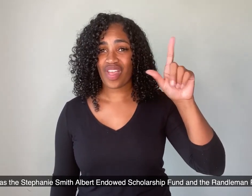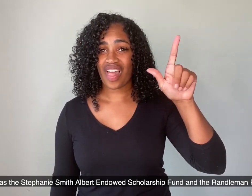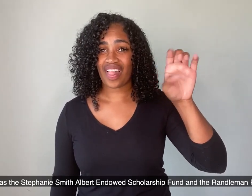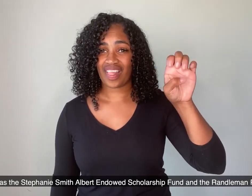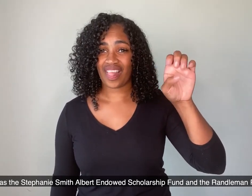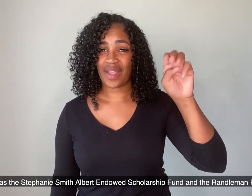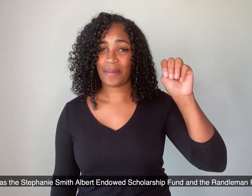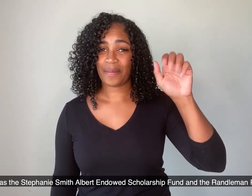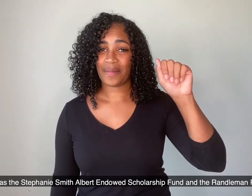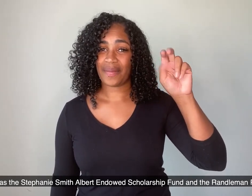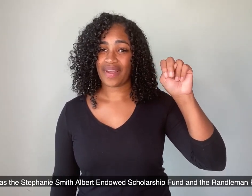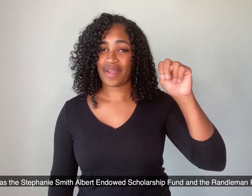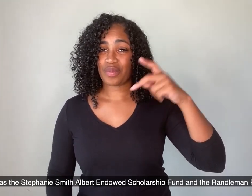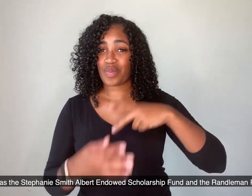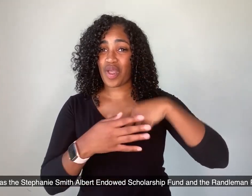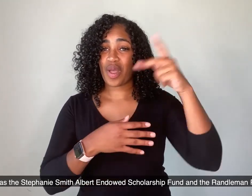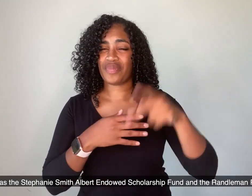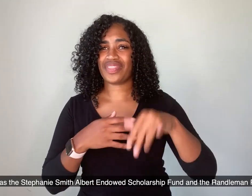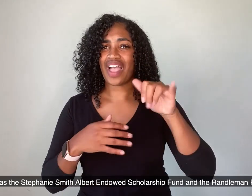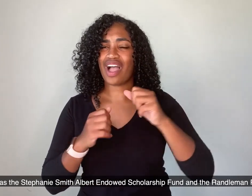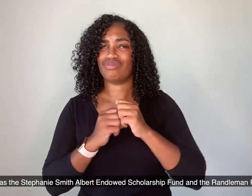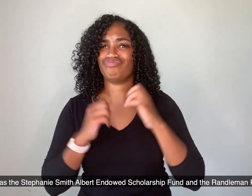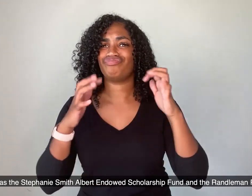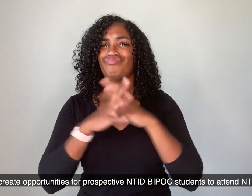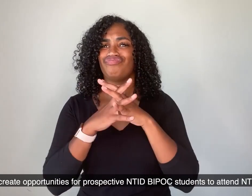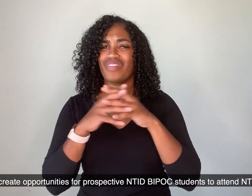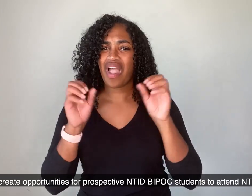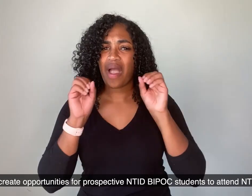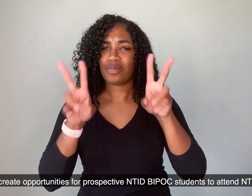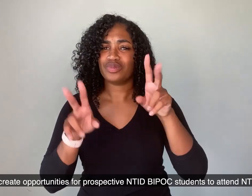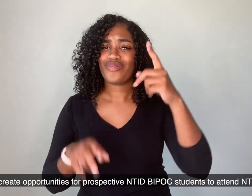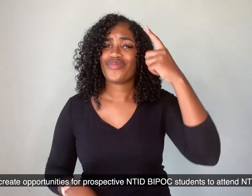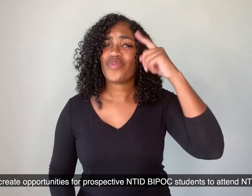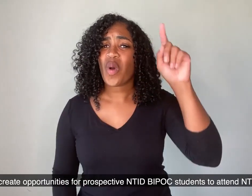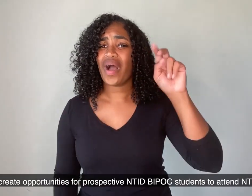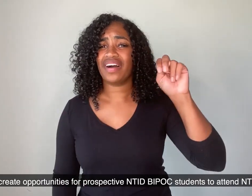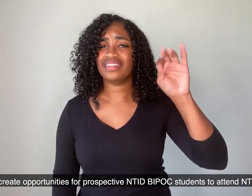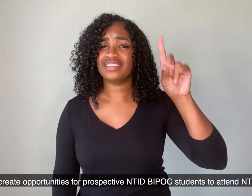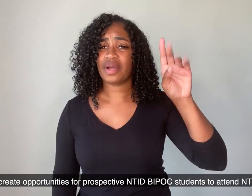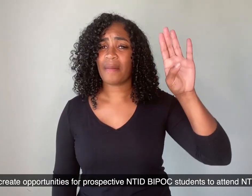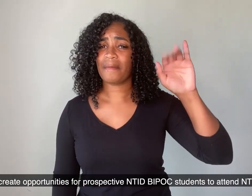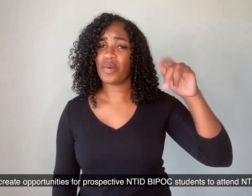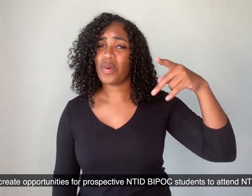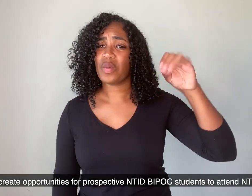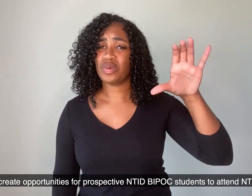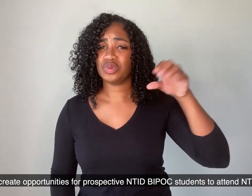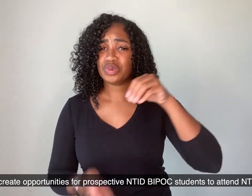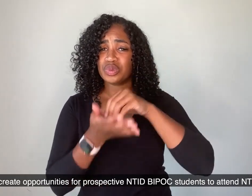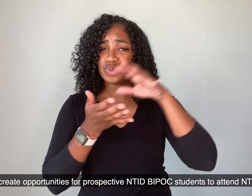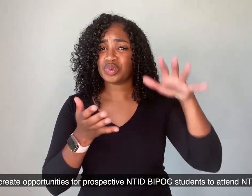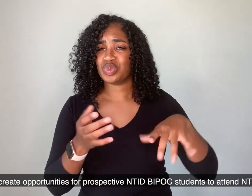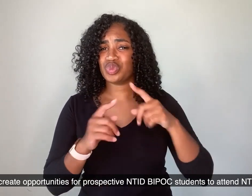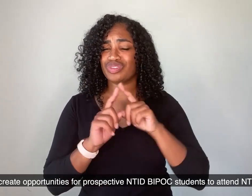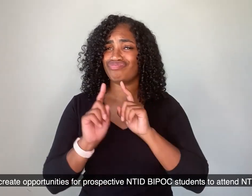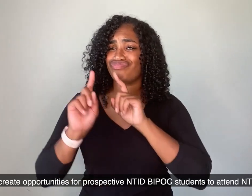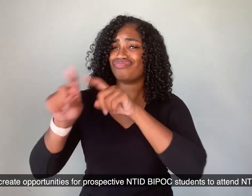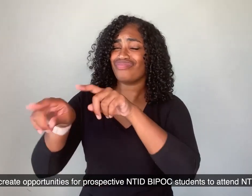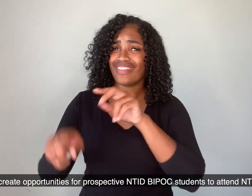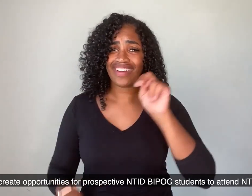that create opportunities for prospective NTID BIPOC students to attend NTID.